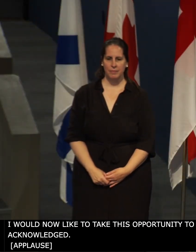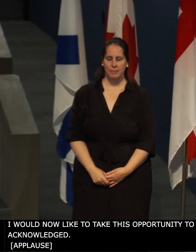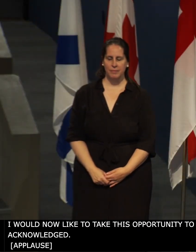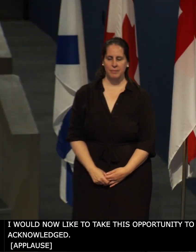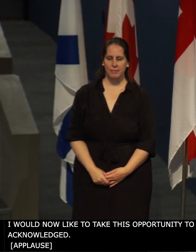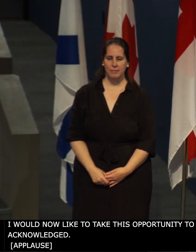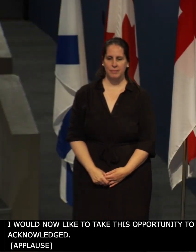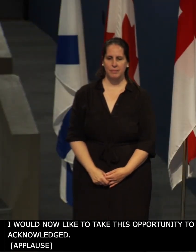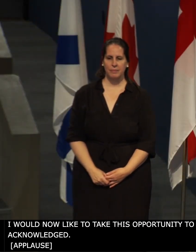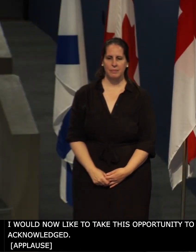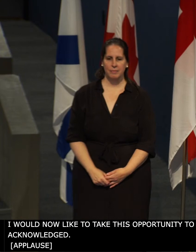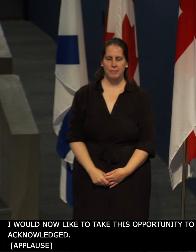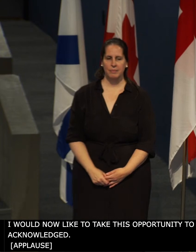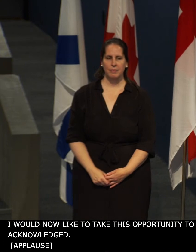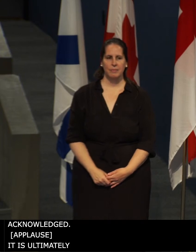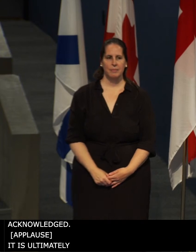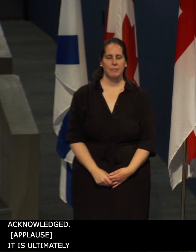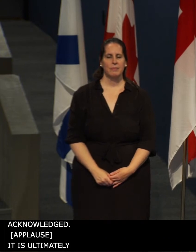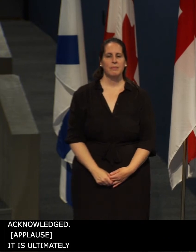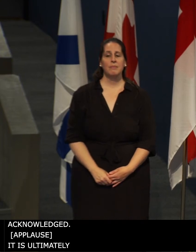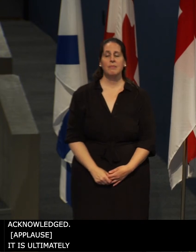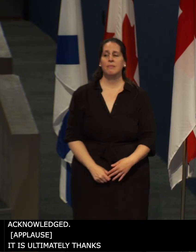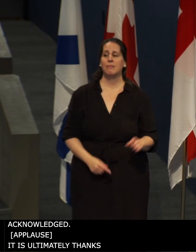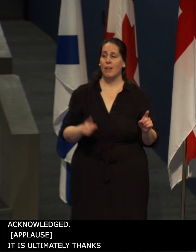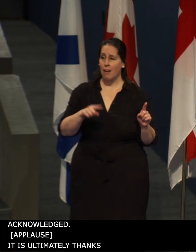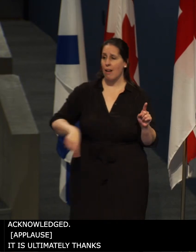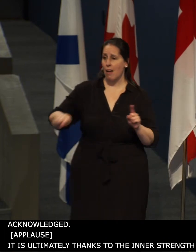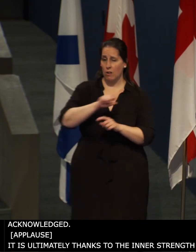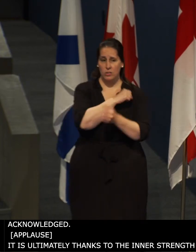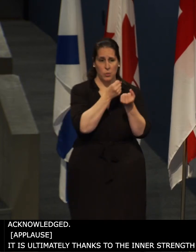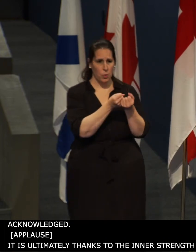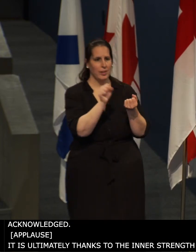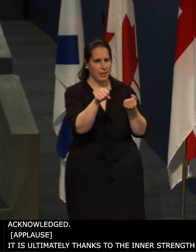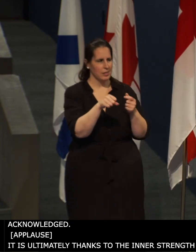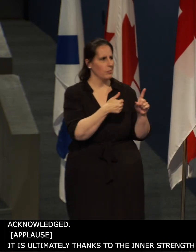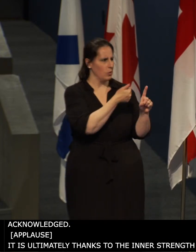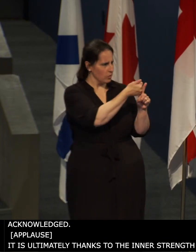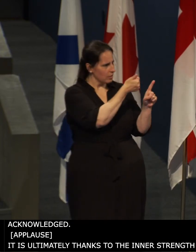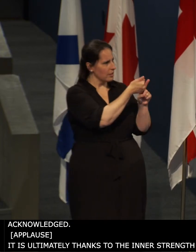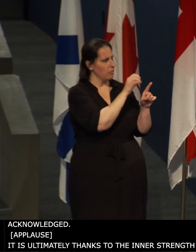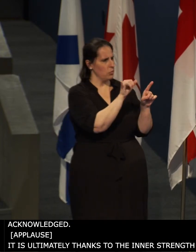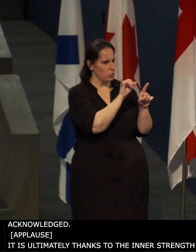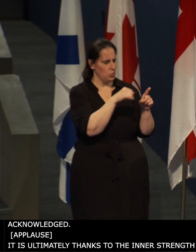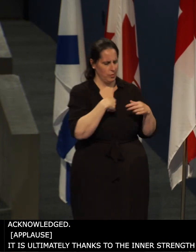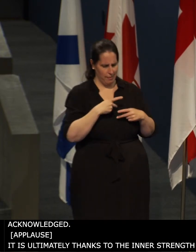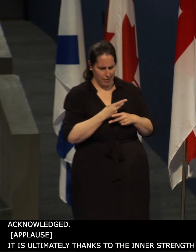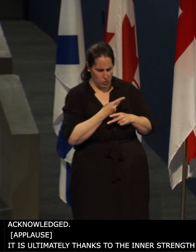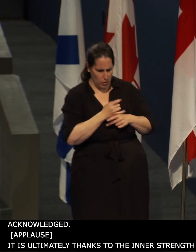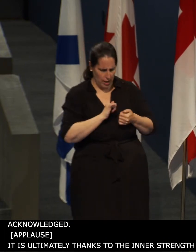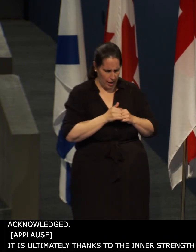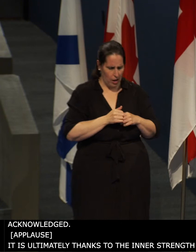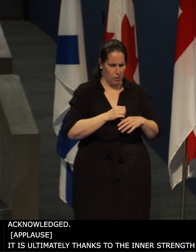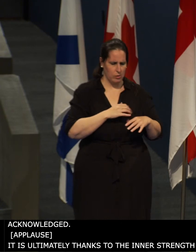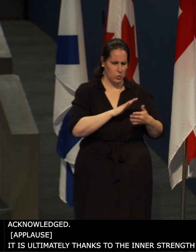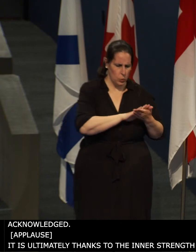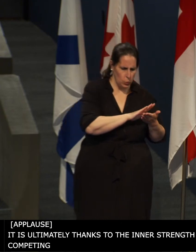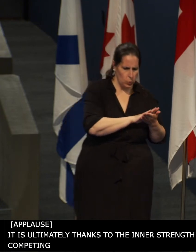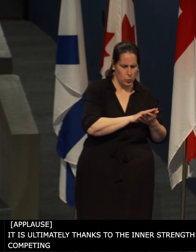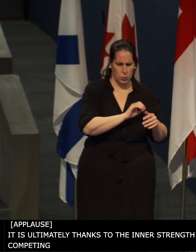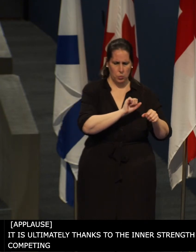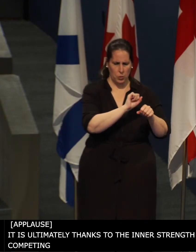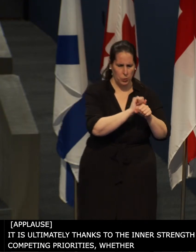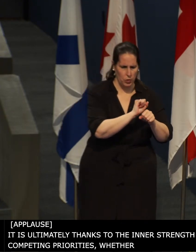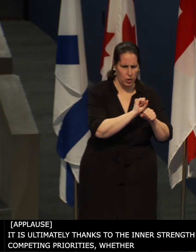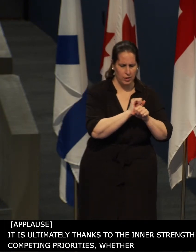It is ultimately thanks to the inner strength each of us has found within ourselves to balance competing priorities, whether caring